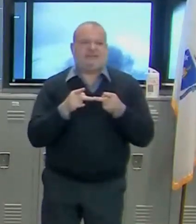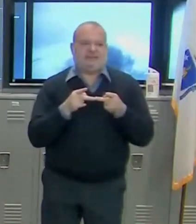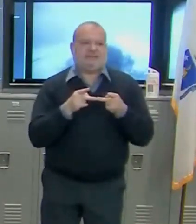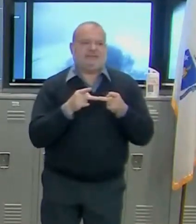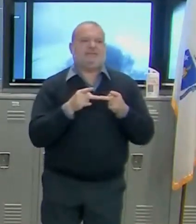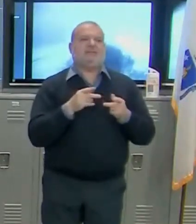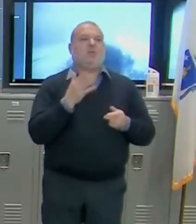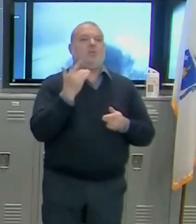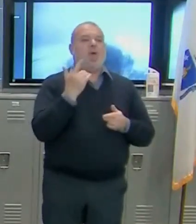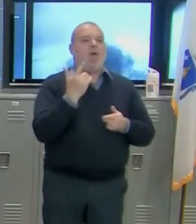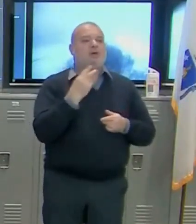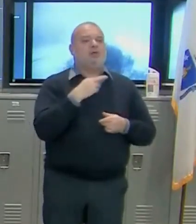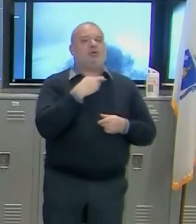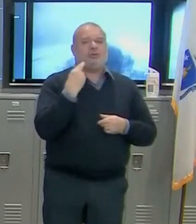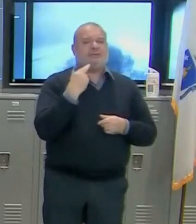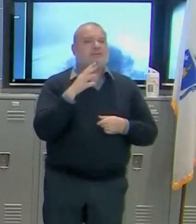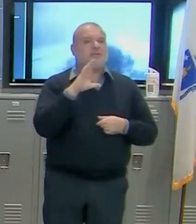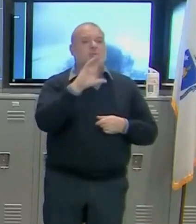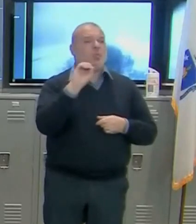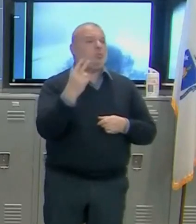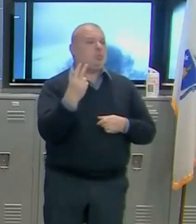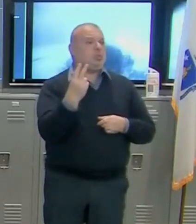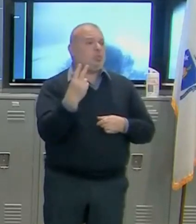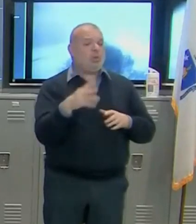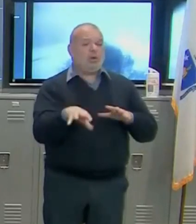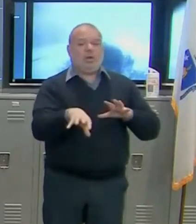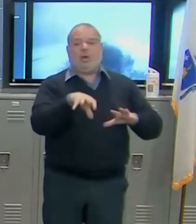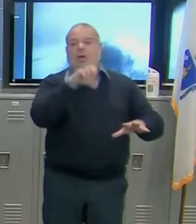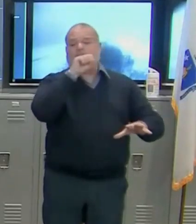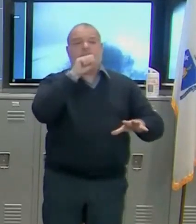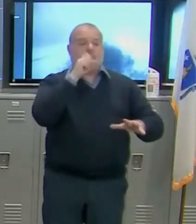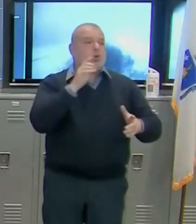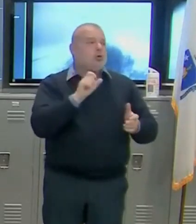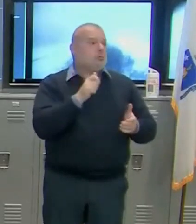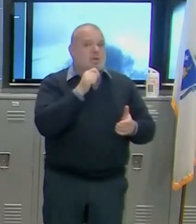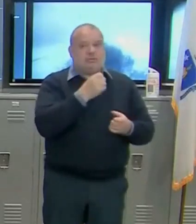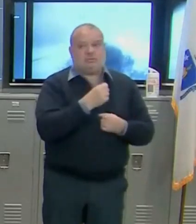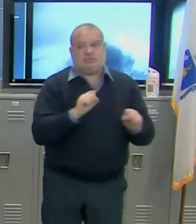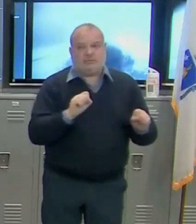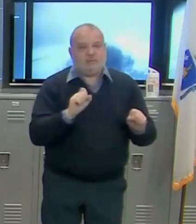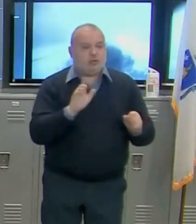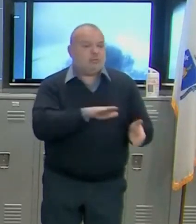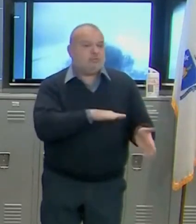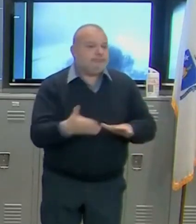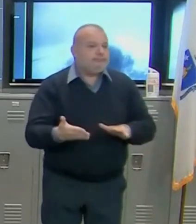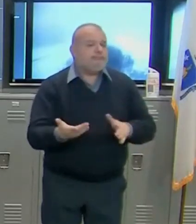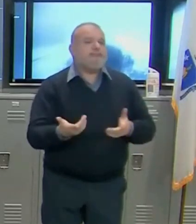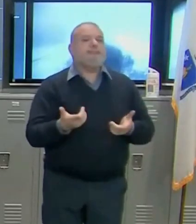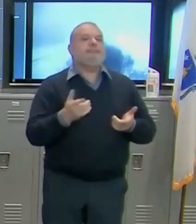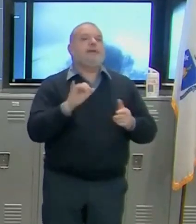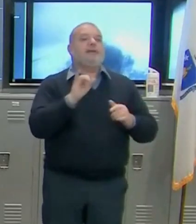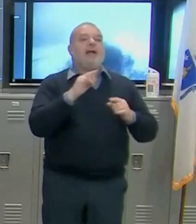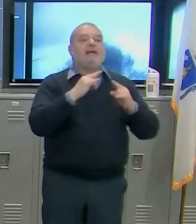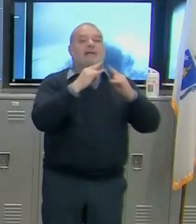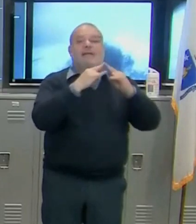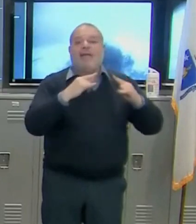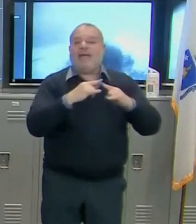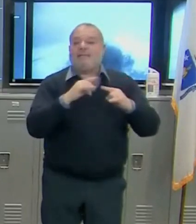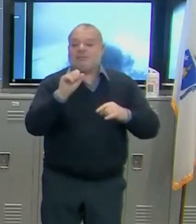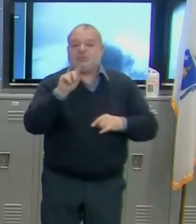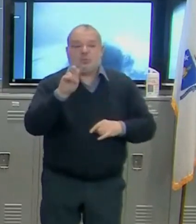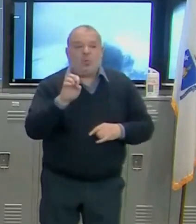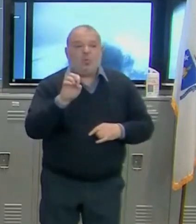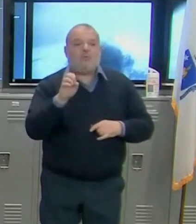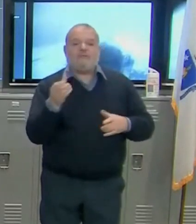carbon monoxide poisoning, don't use generators, grills, camp stoves, or other gasoline or charcoal burning equipment inside your